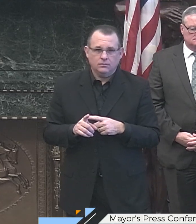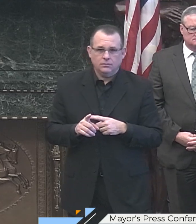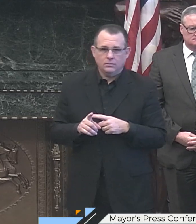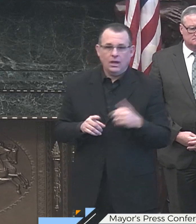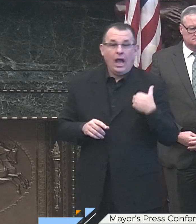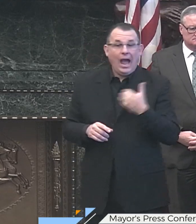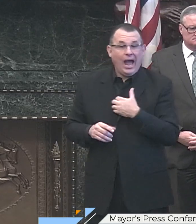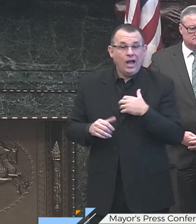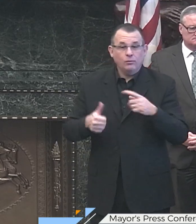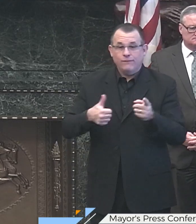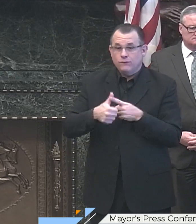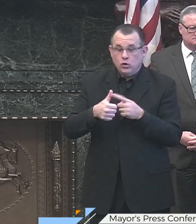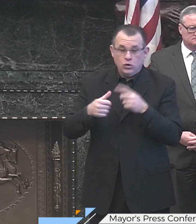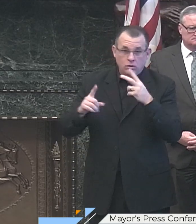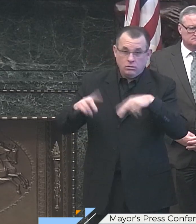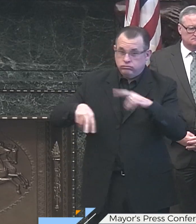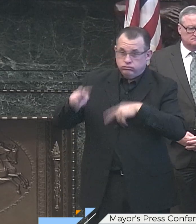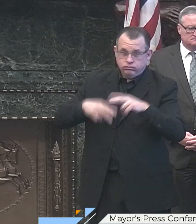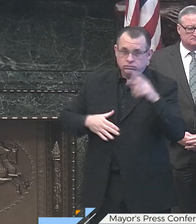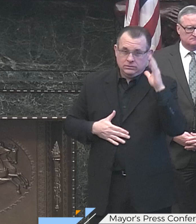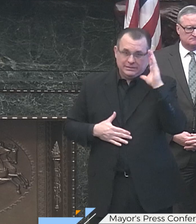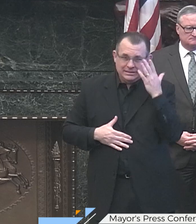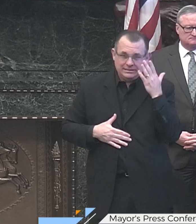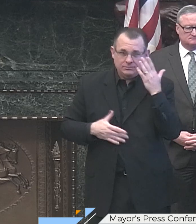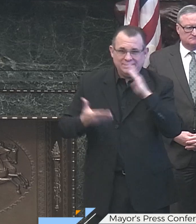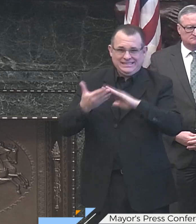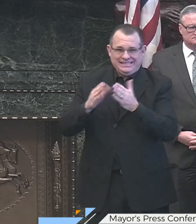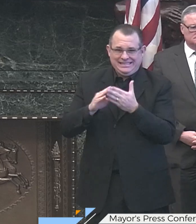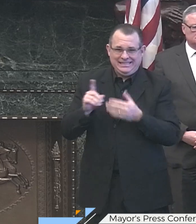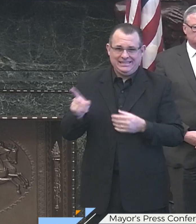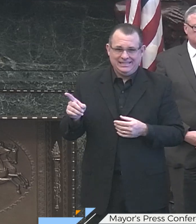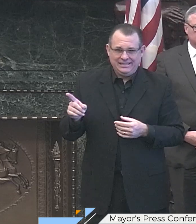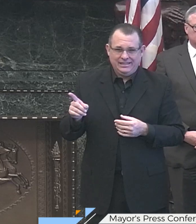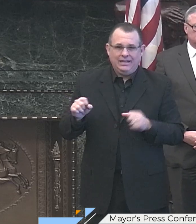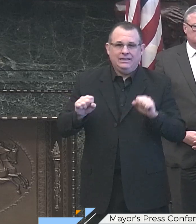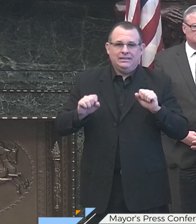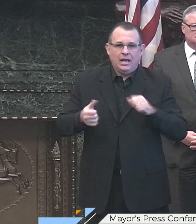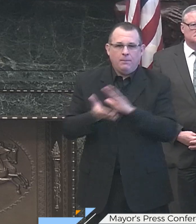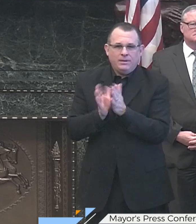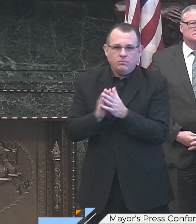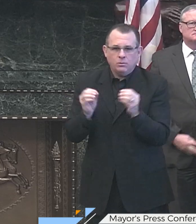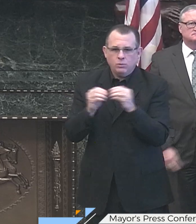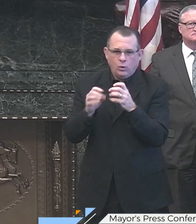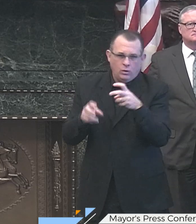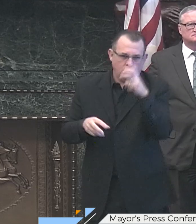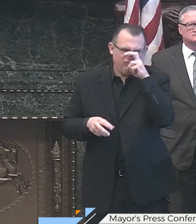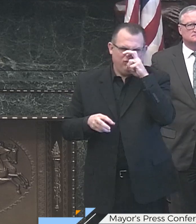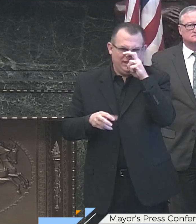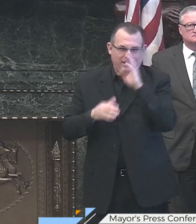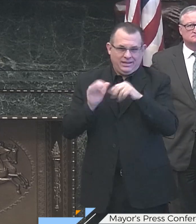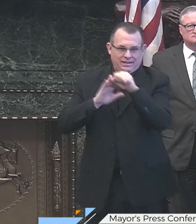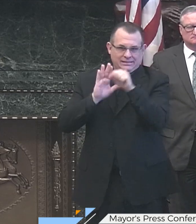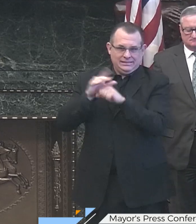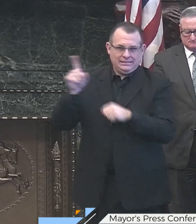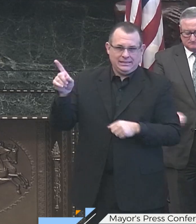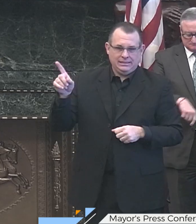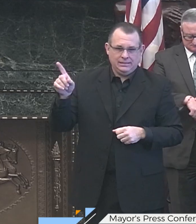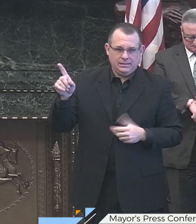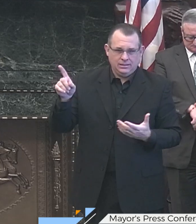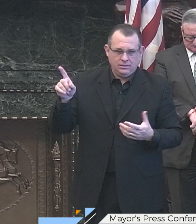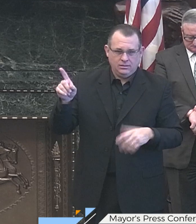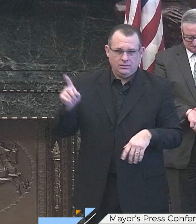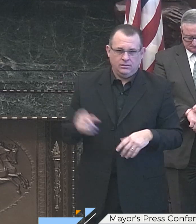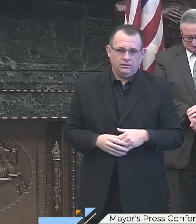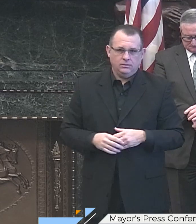we believe that the city's guidance can be stricter than the state's guidance, and therefore we would maintain that